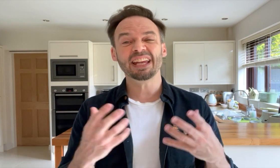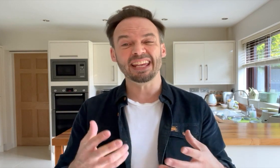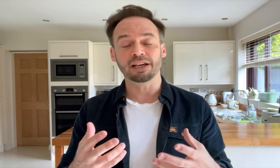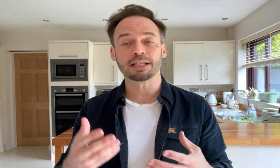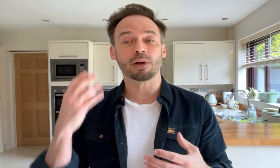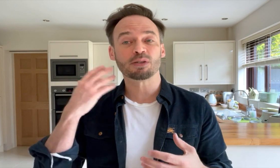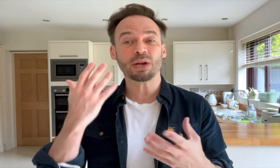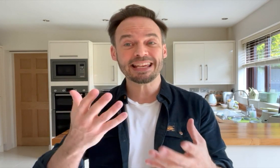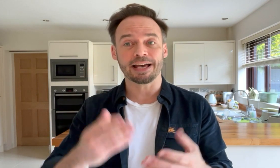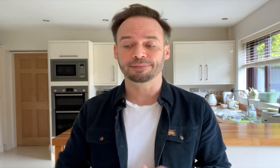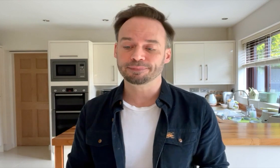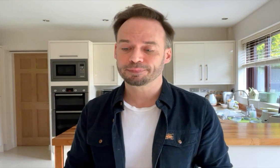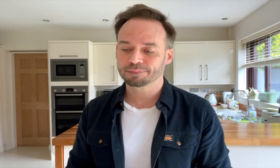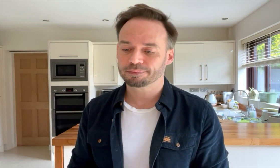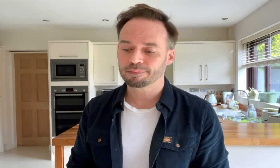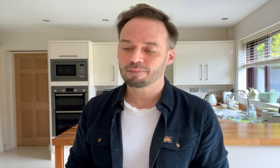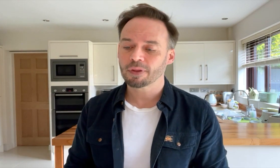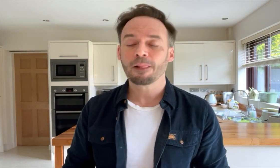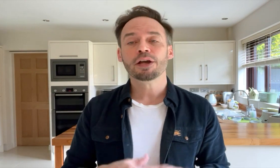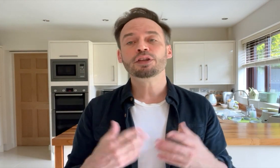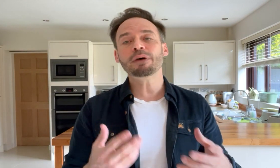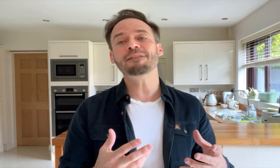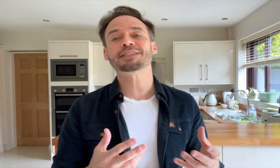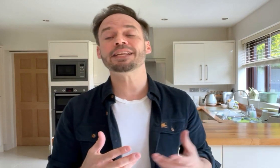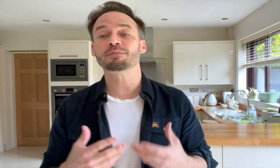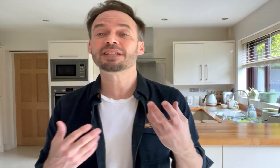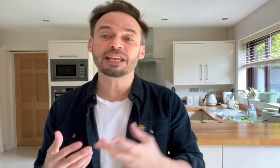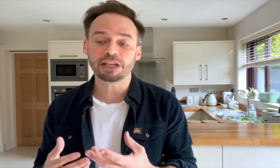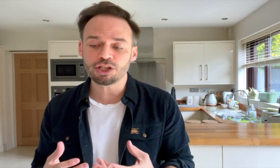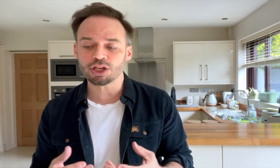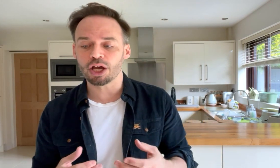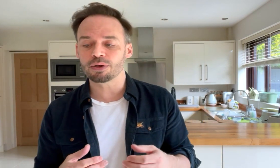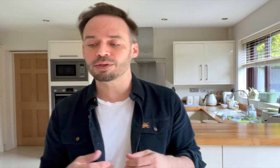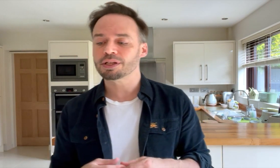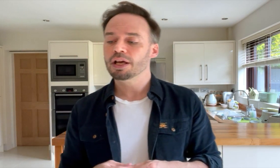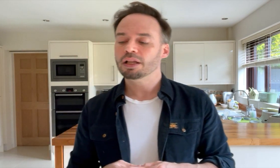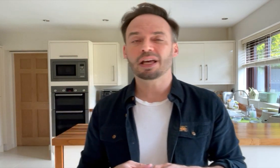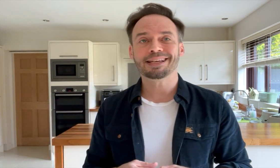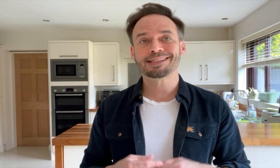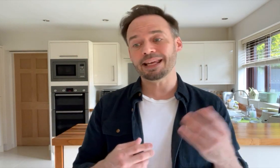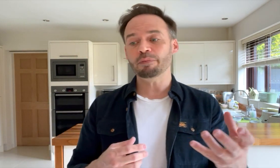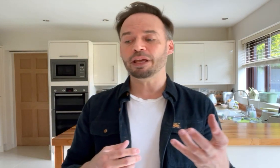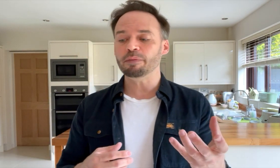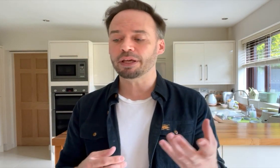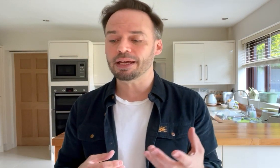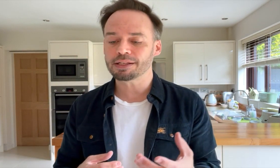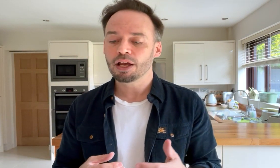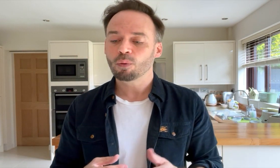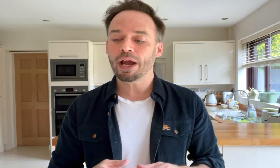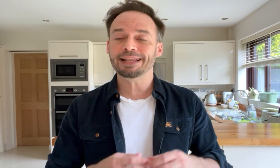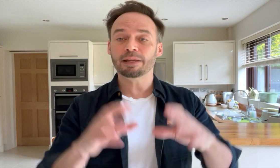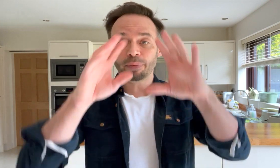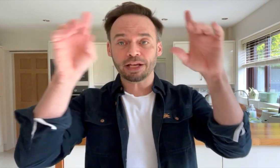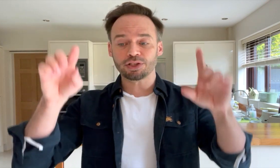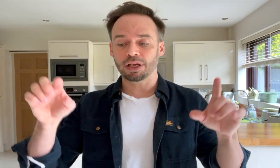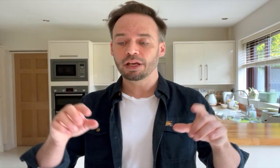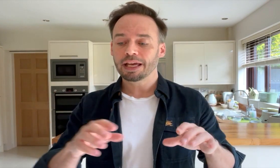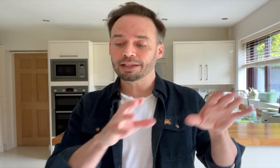hear as well as we can you may have seen some tv shows like cbbs where in the picture in the